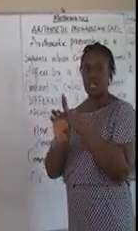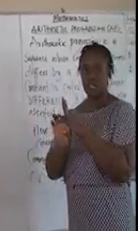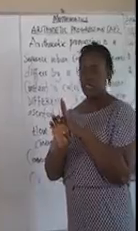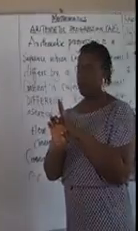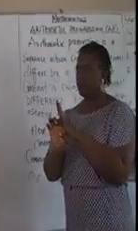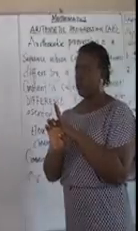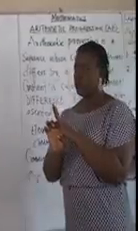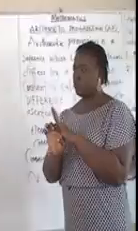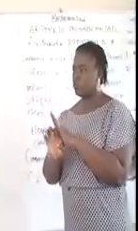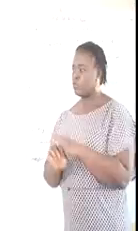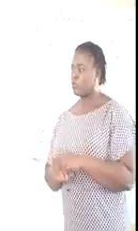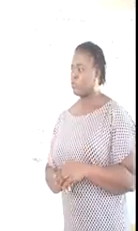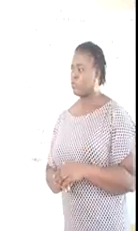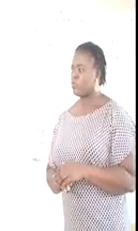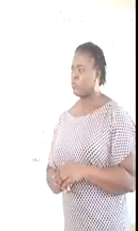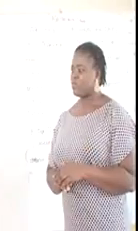solved.